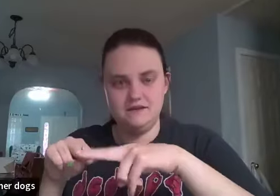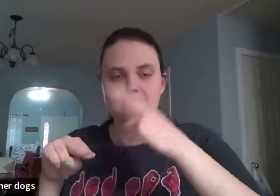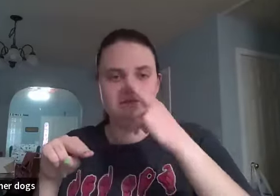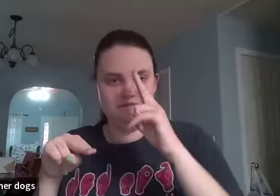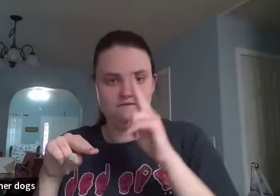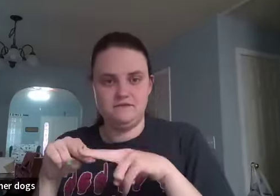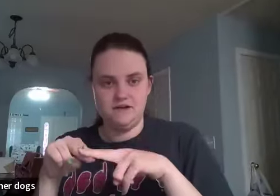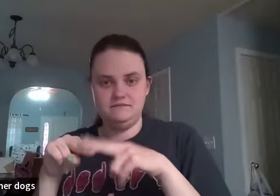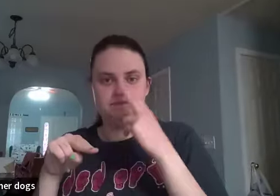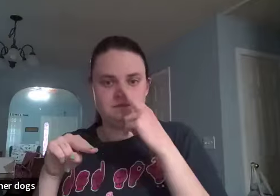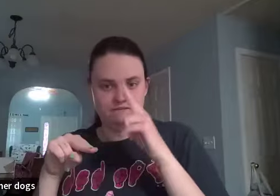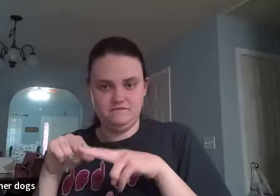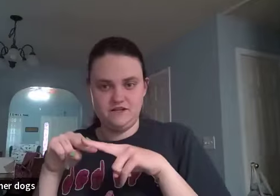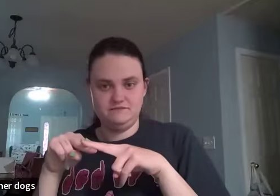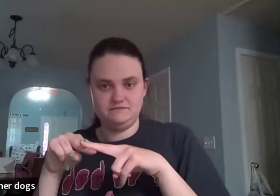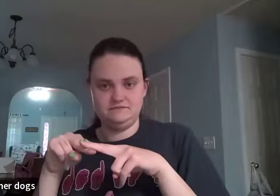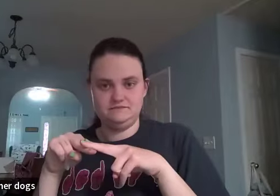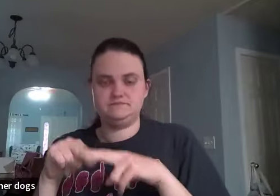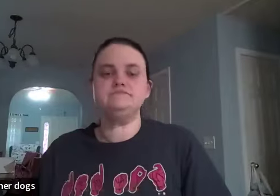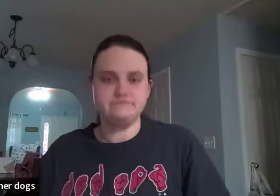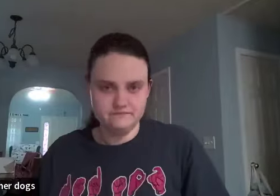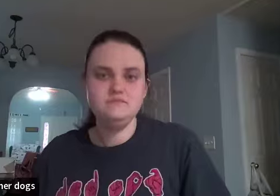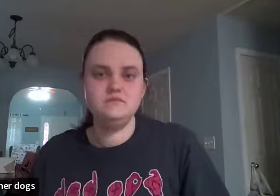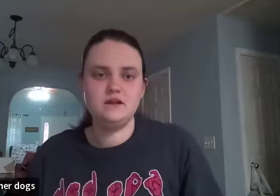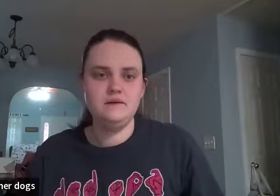fun, fun, fun. Okay.